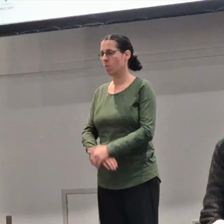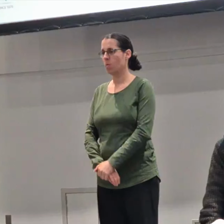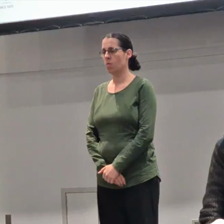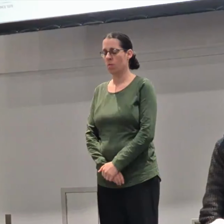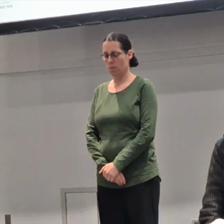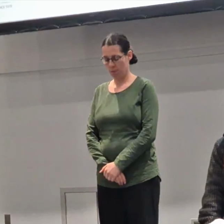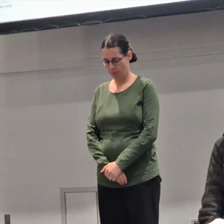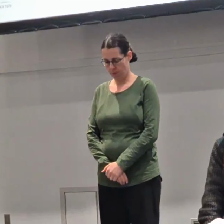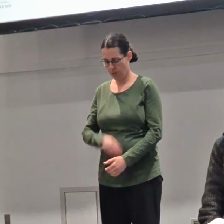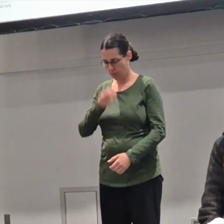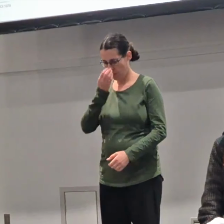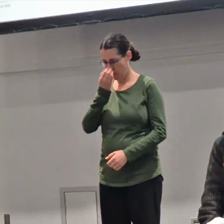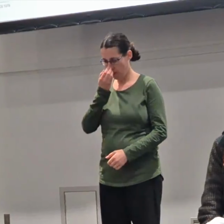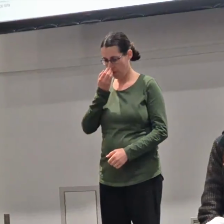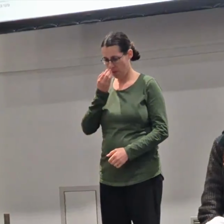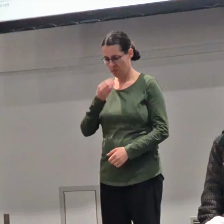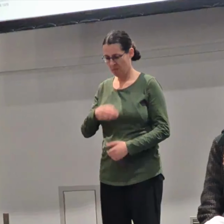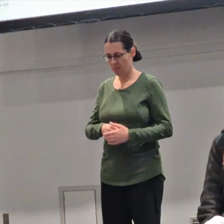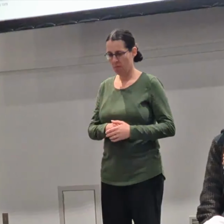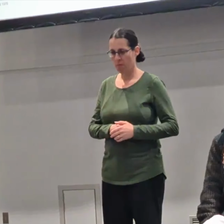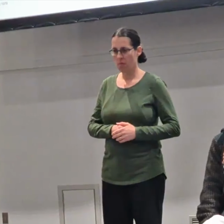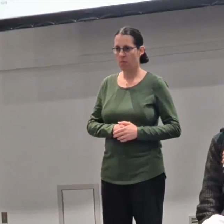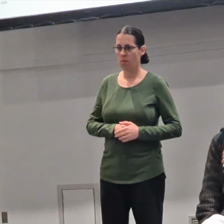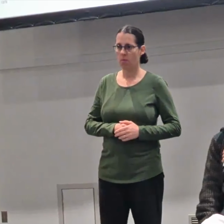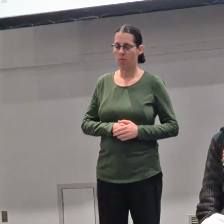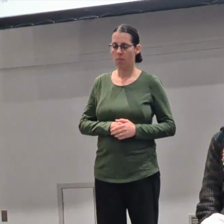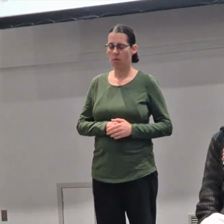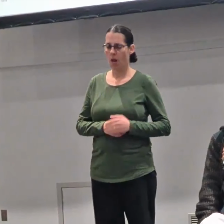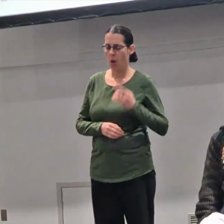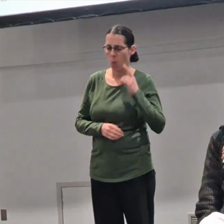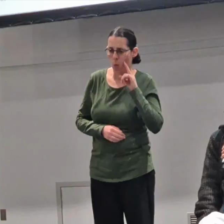I went to each one of them,